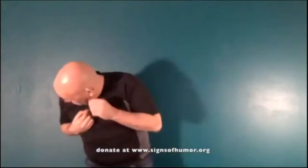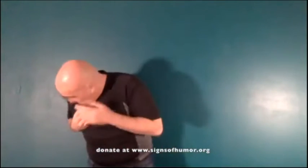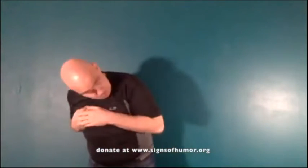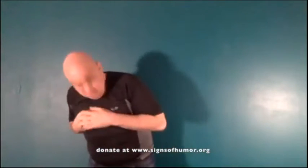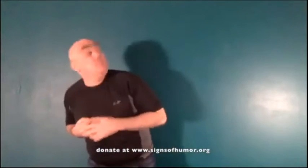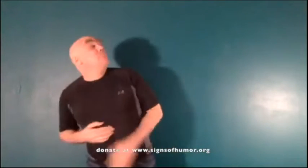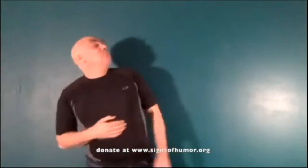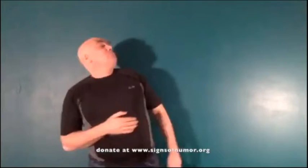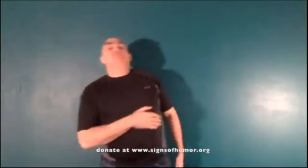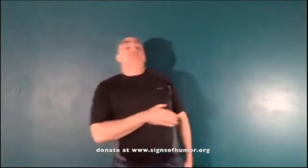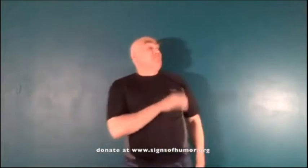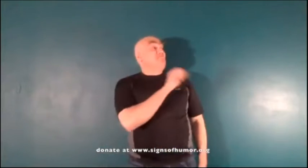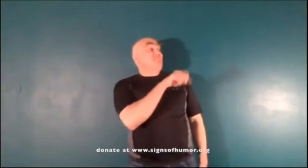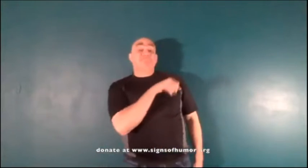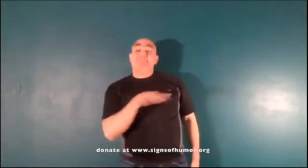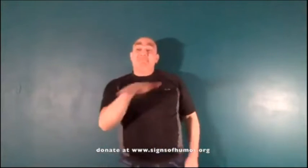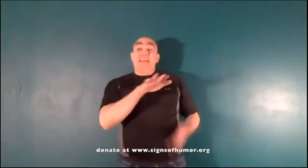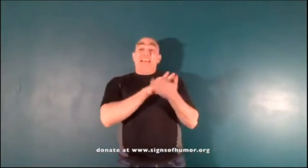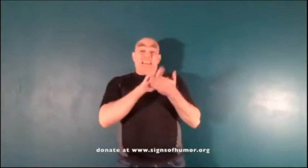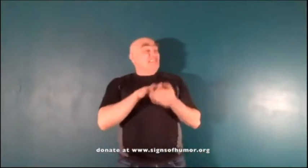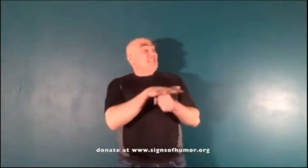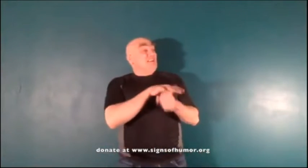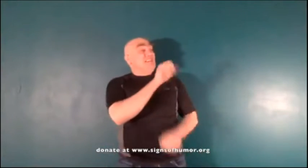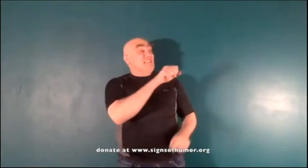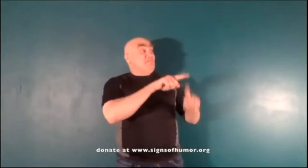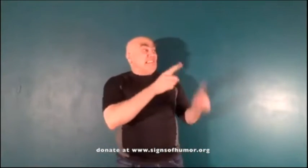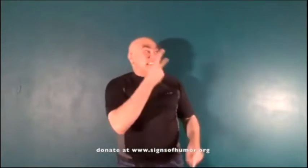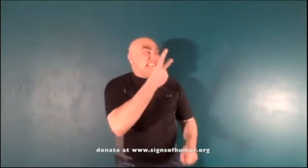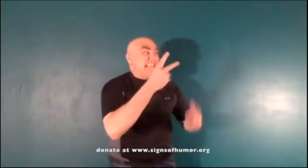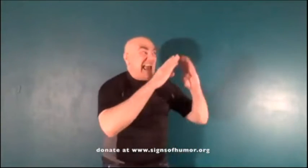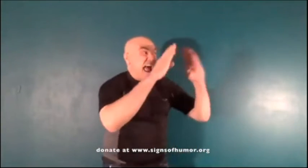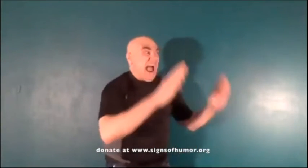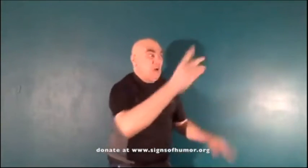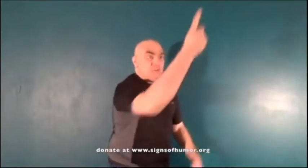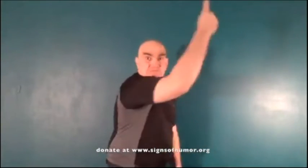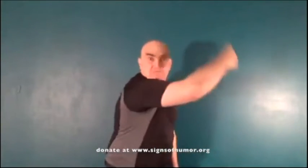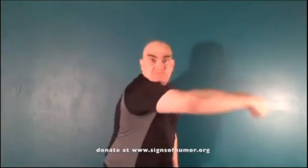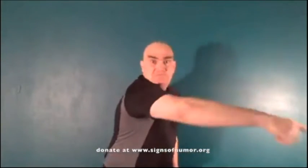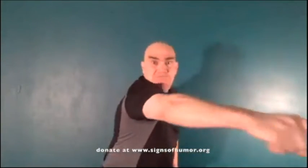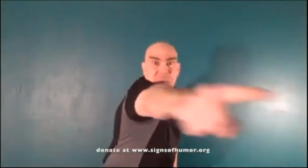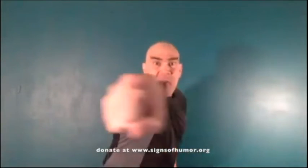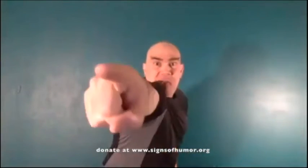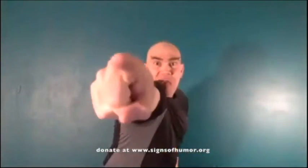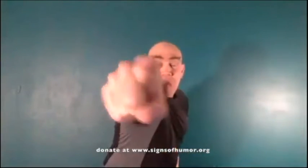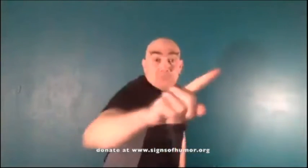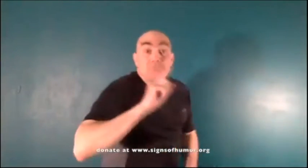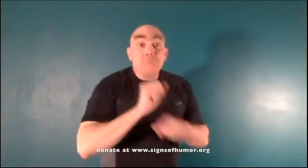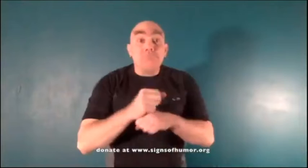And the cats who had been around would always say the same thing. Yeah, this is a great neighborhood, except for